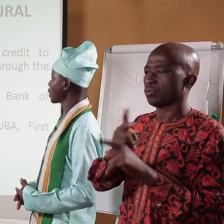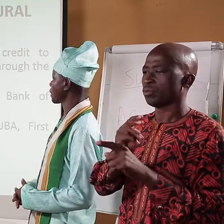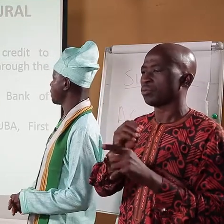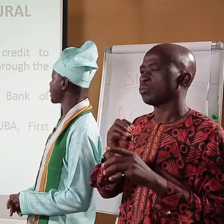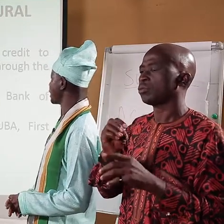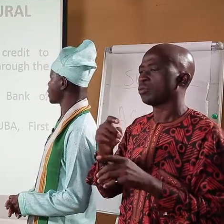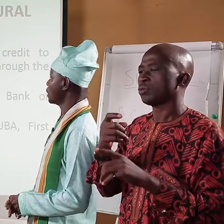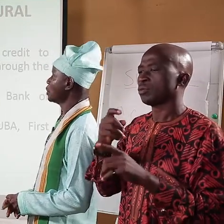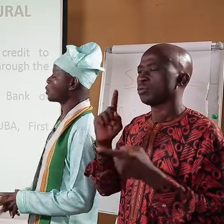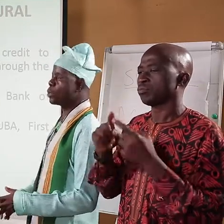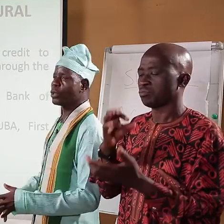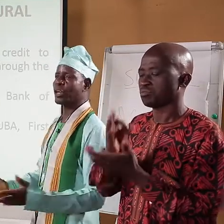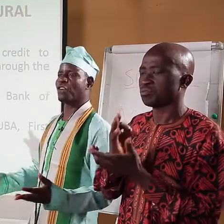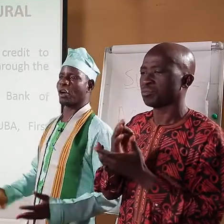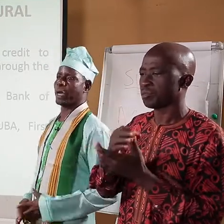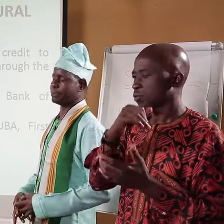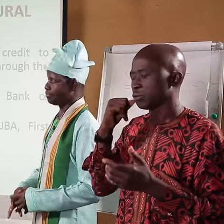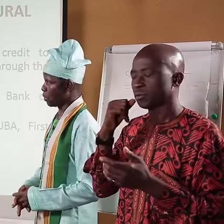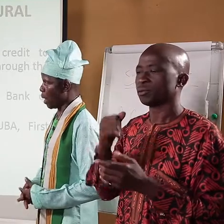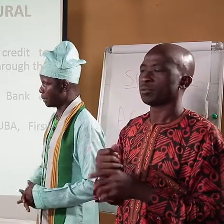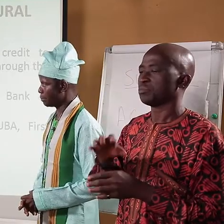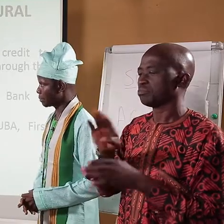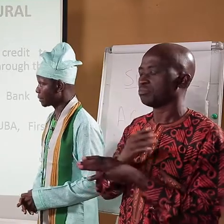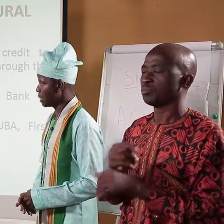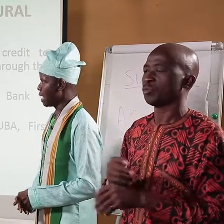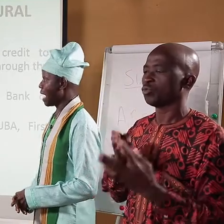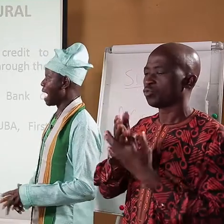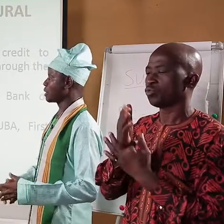the agricultural business through the following. 1,